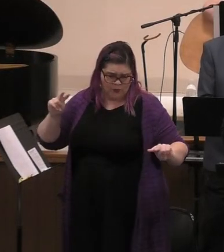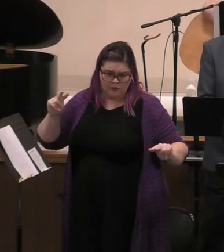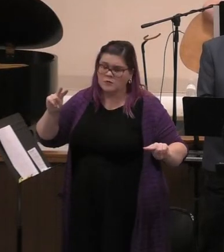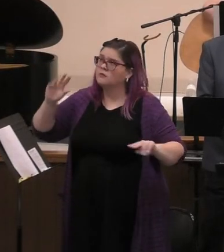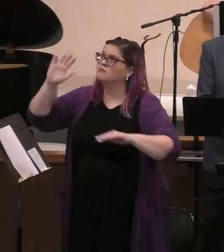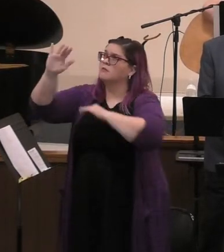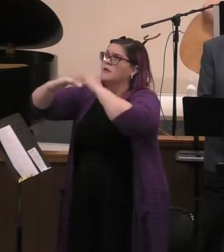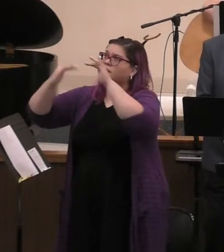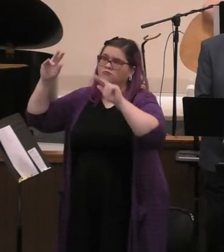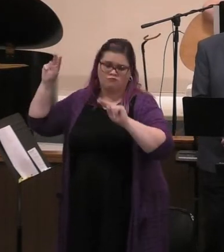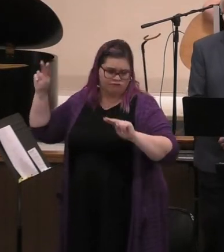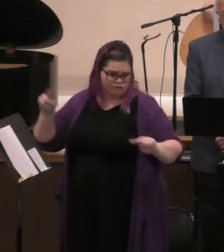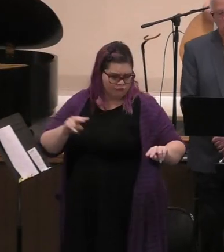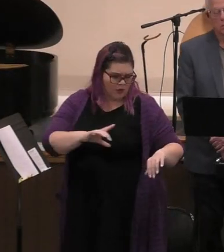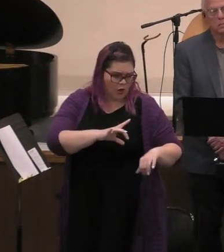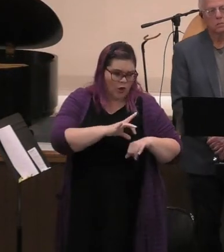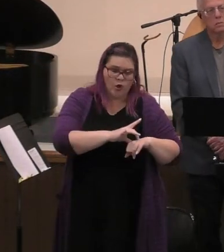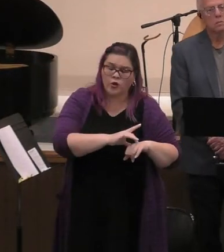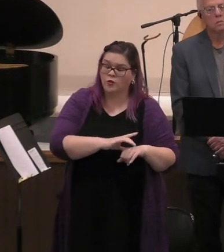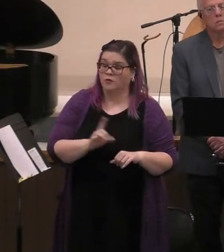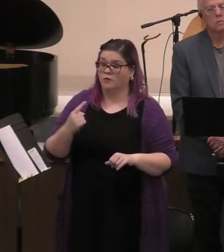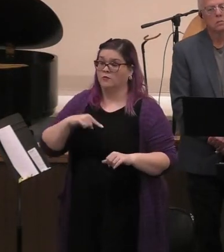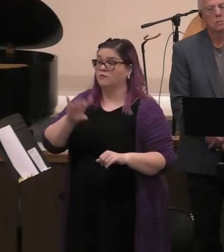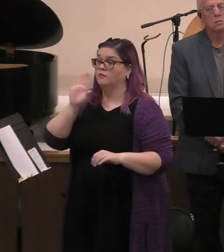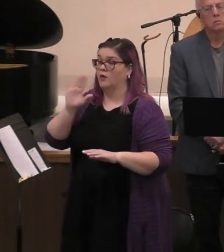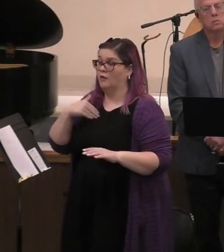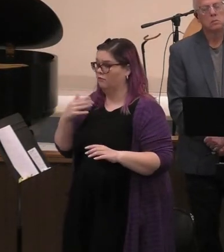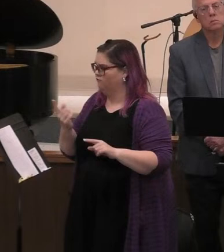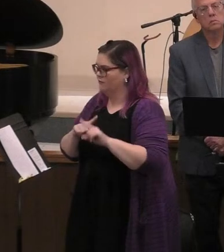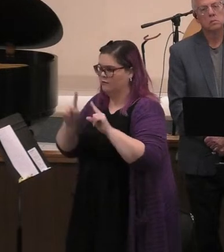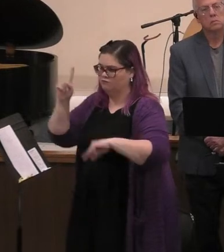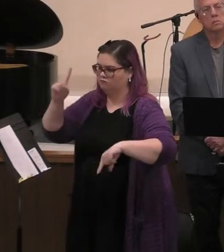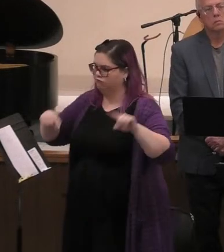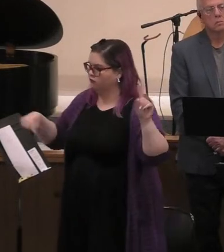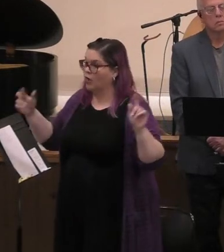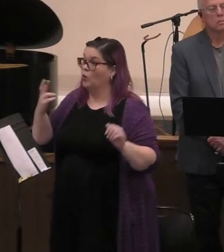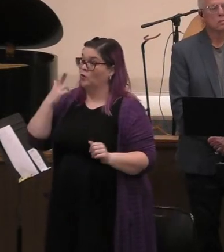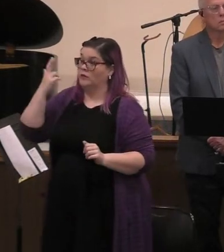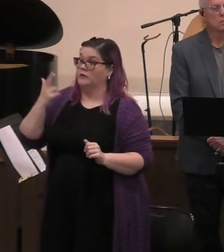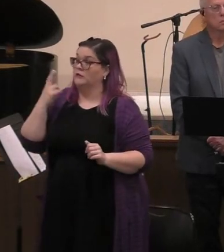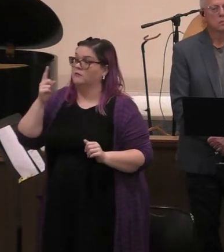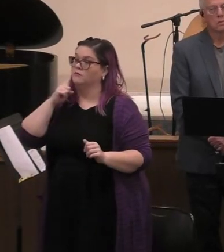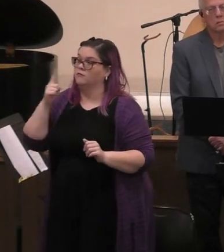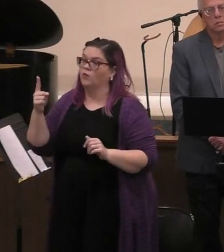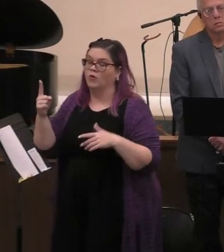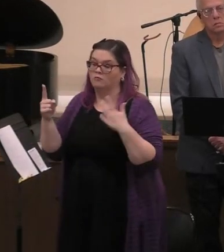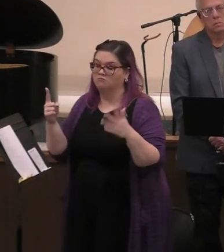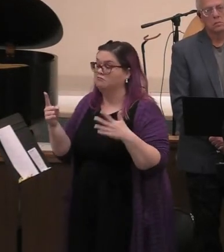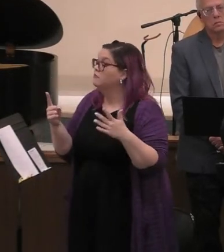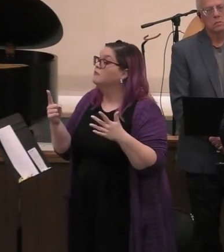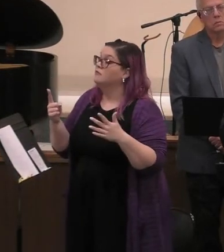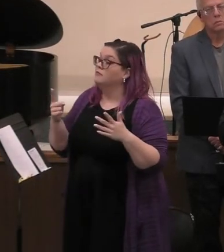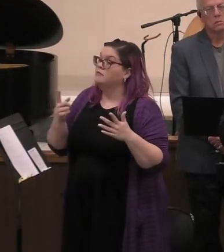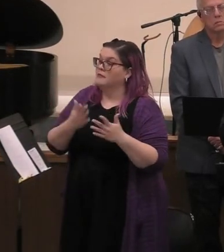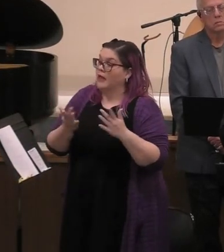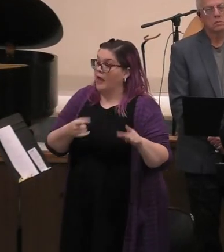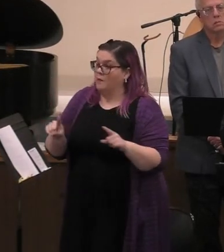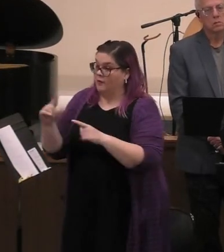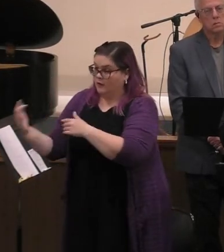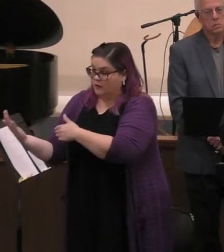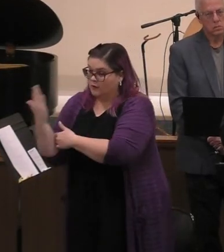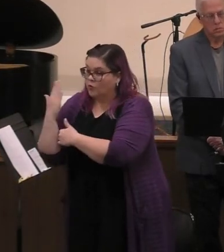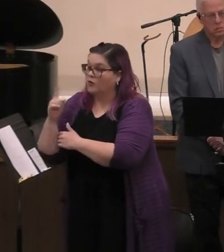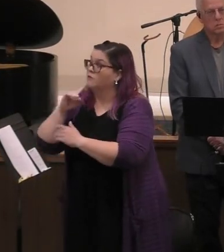the earth? So we're going to have many opportunities, reasons from all the things that we see and hear this morning to